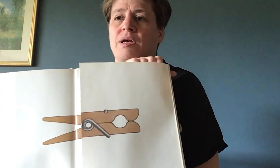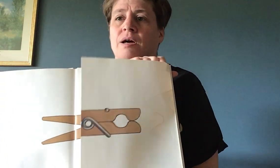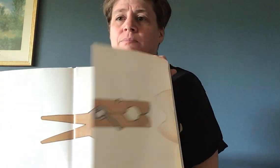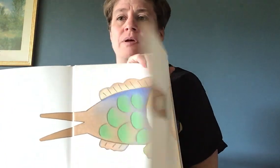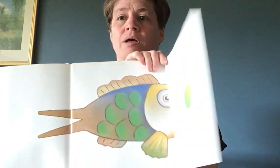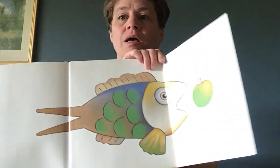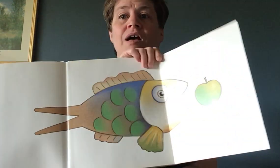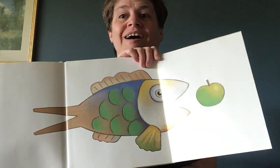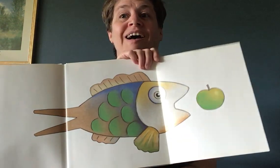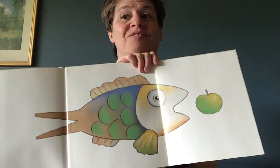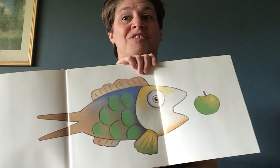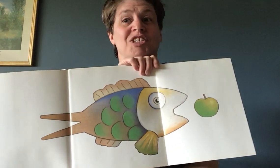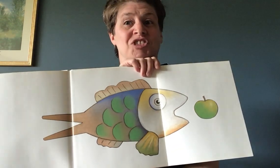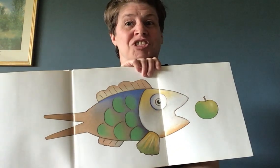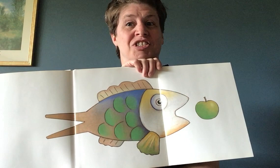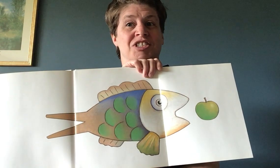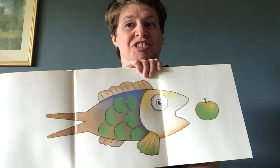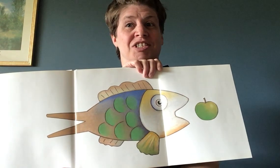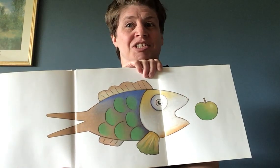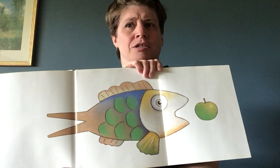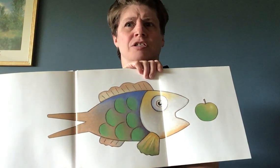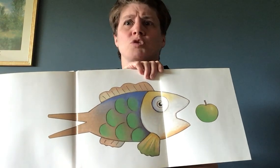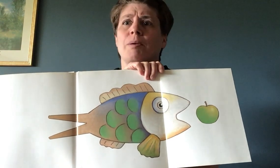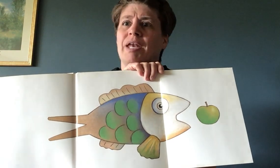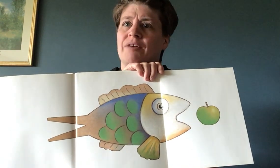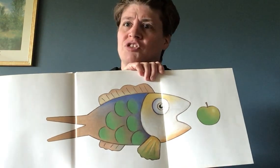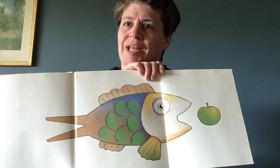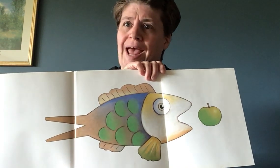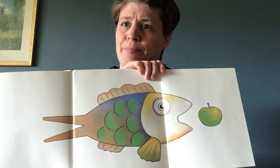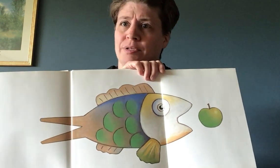become a fish swimming after an apple.